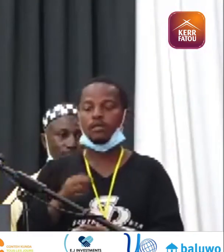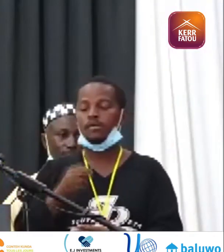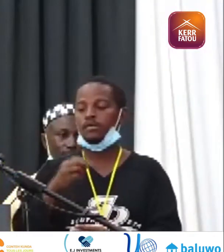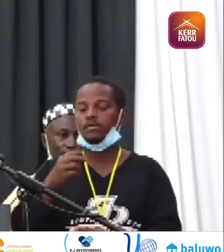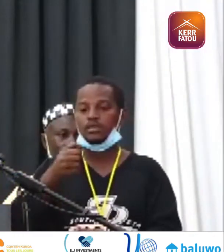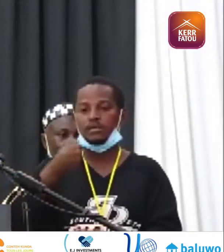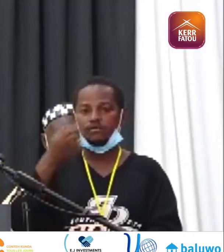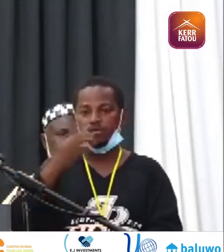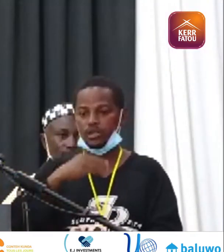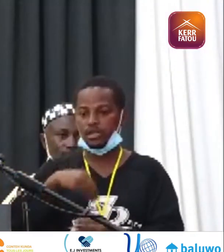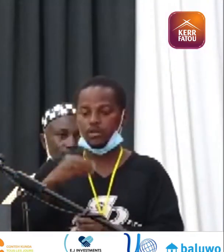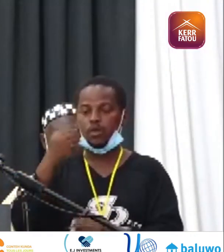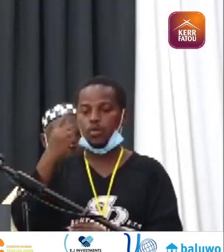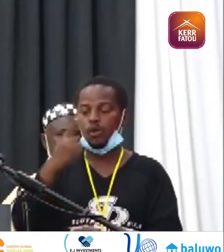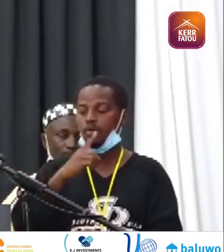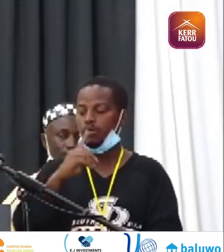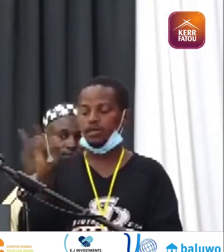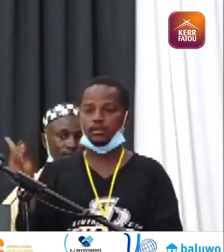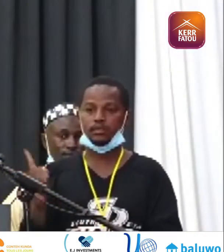$1,164,500.